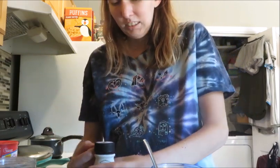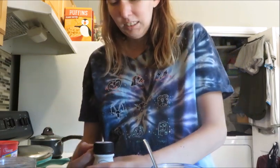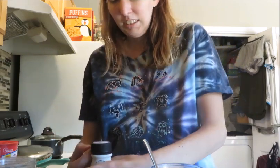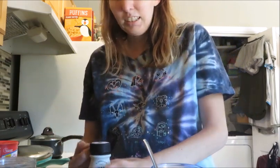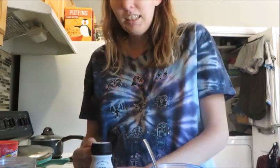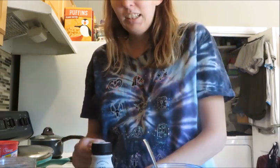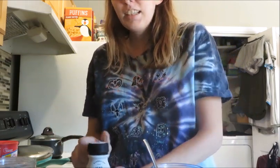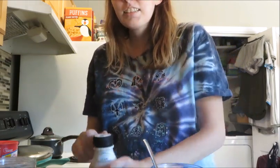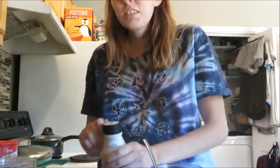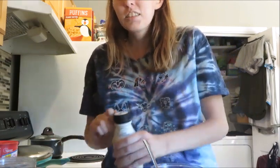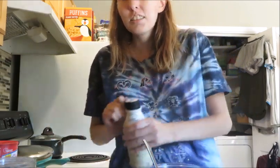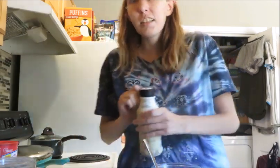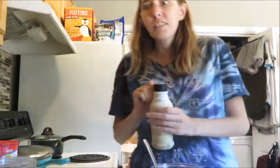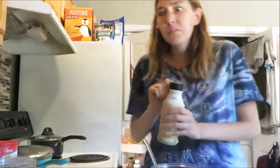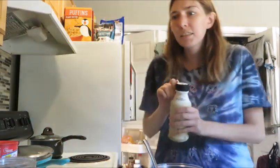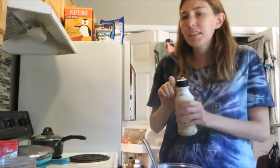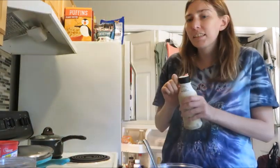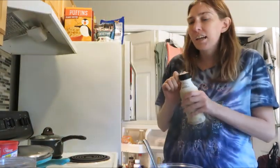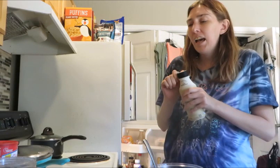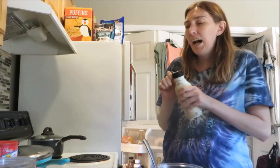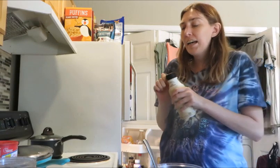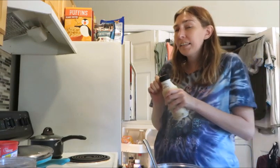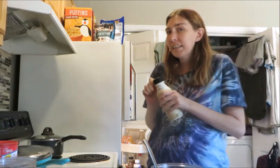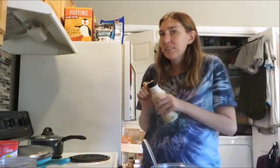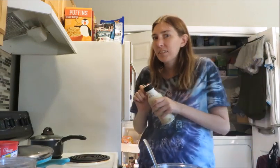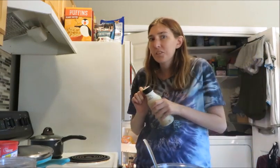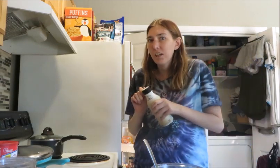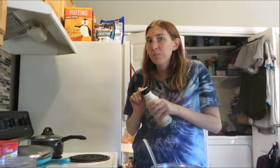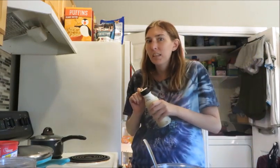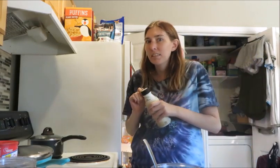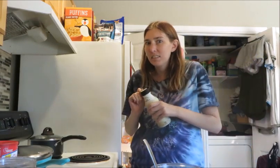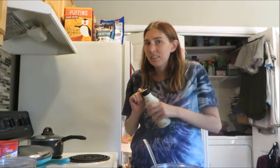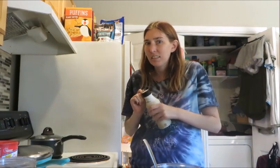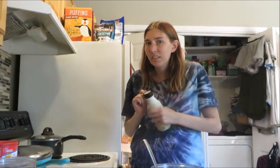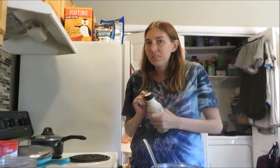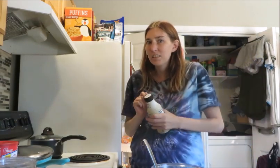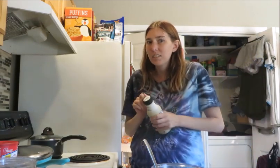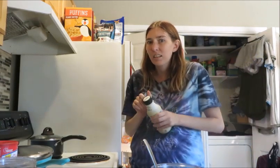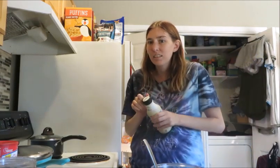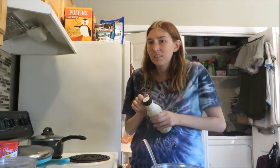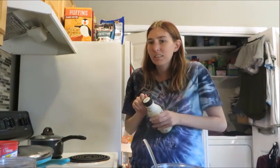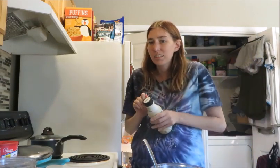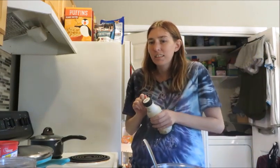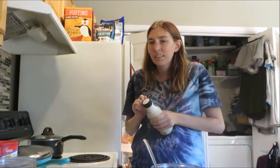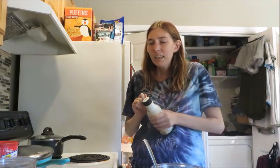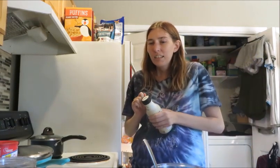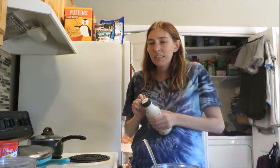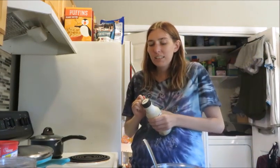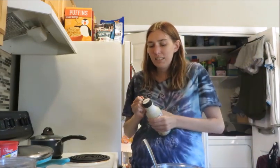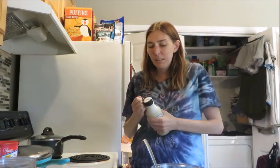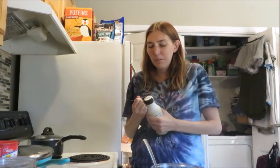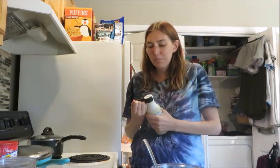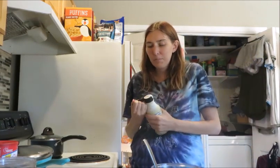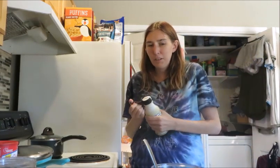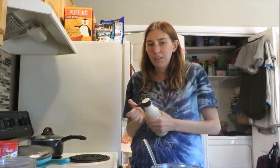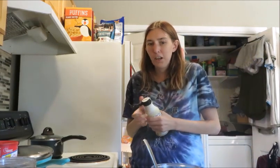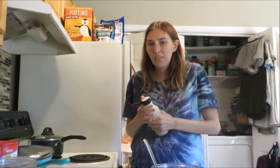Like, it's, like, to me, like, I can't even describe what that tasted like. That was disgusting. Like I said, that might be better in coffee